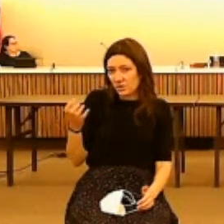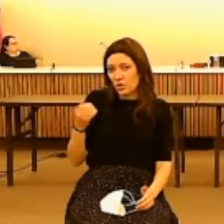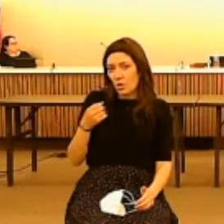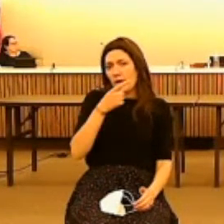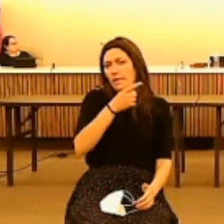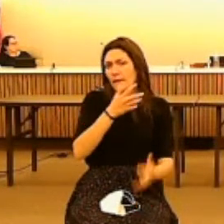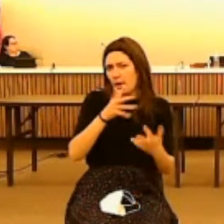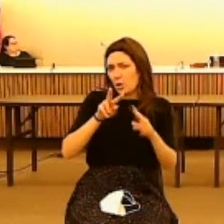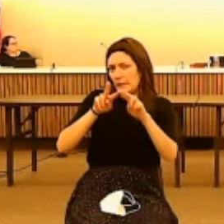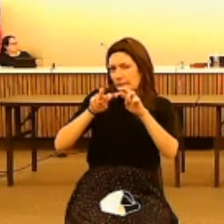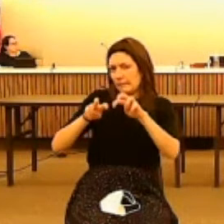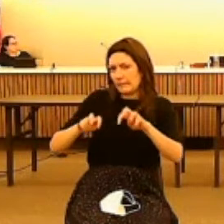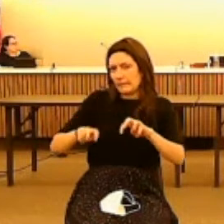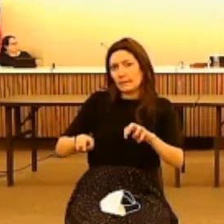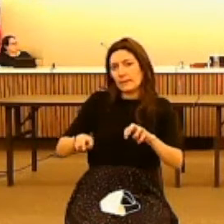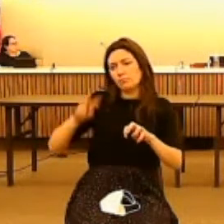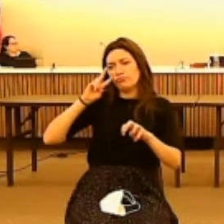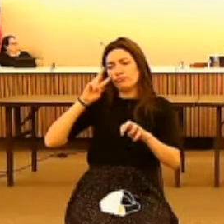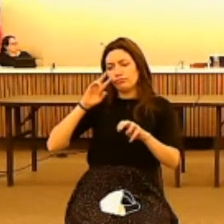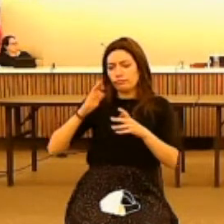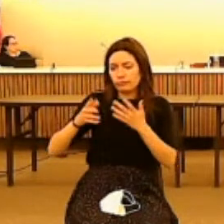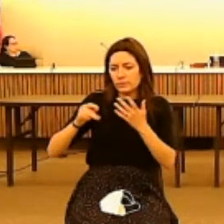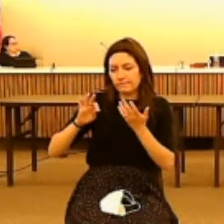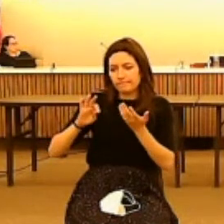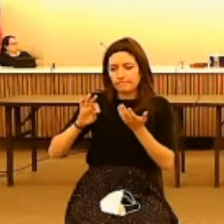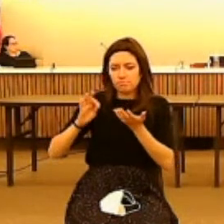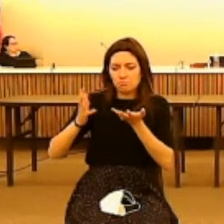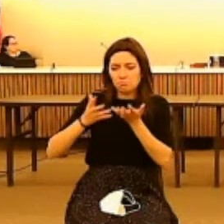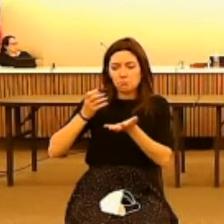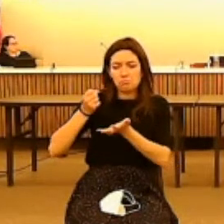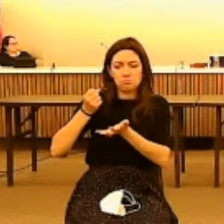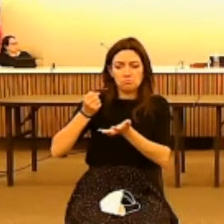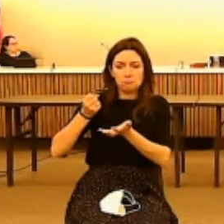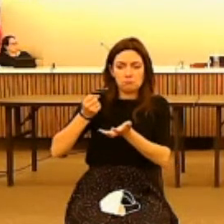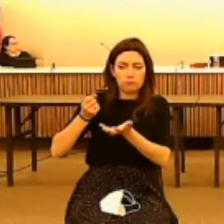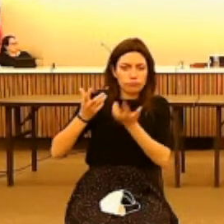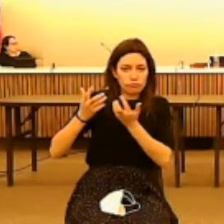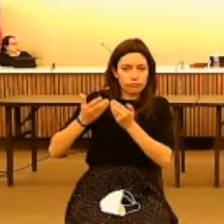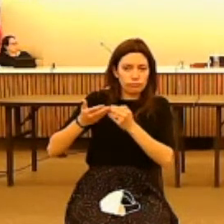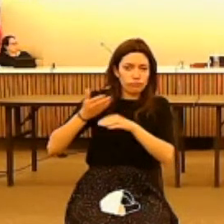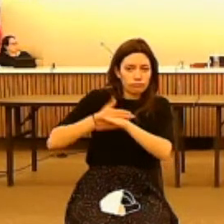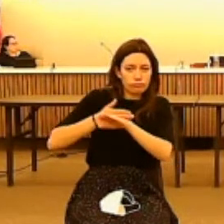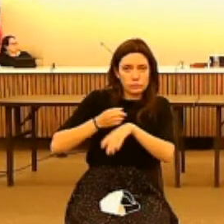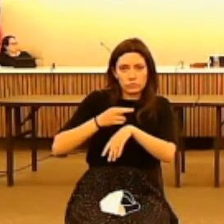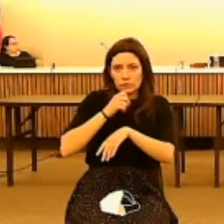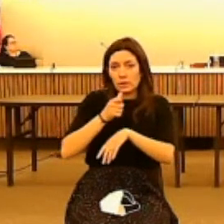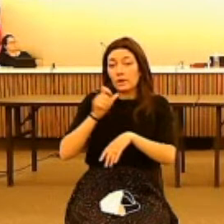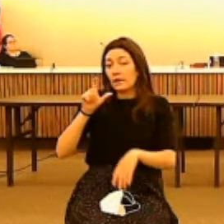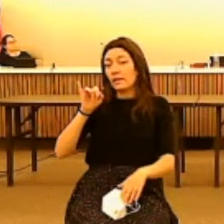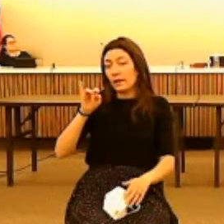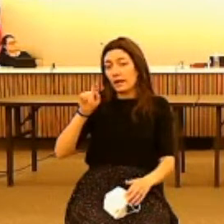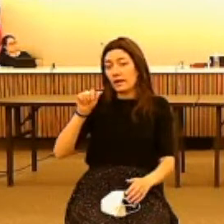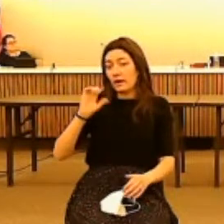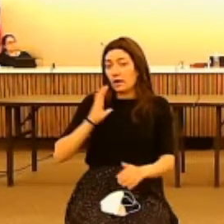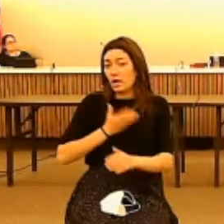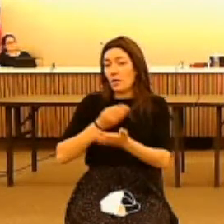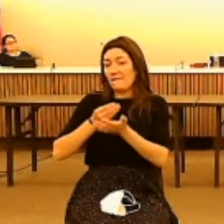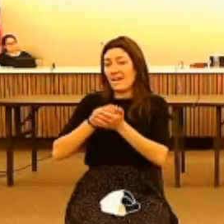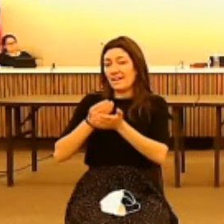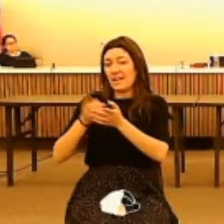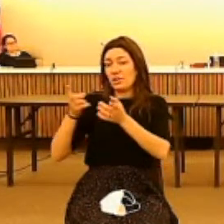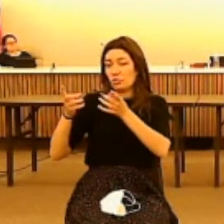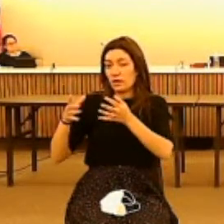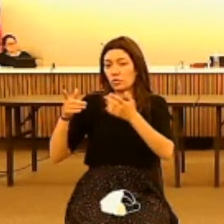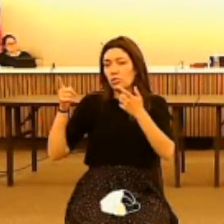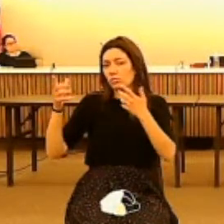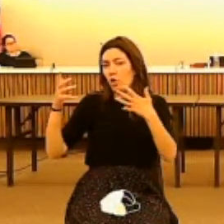the analysis that Linda, our finance director, has already done in terms of the payback and all